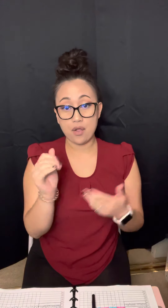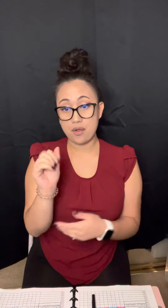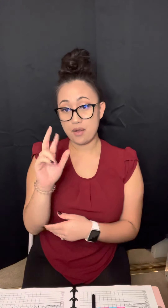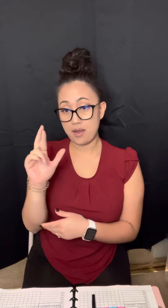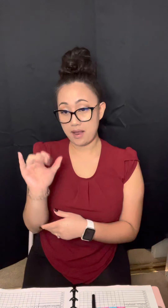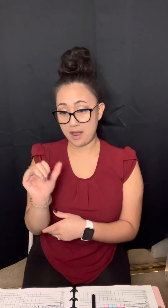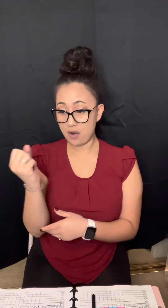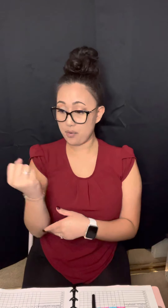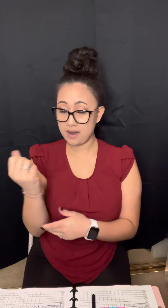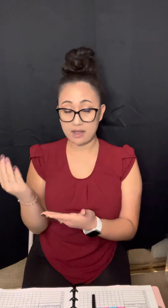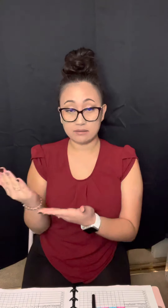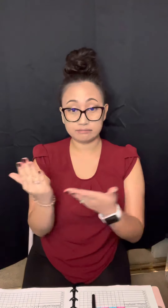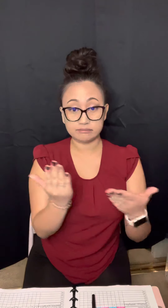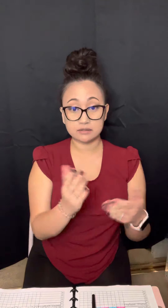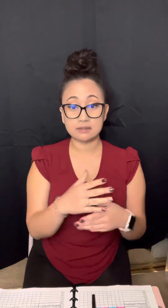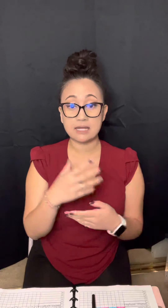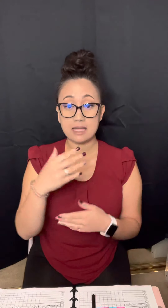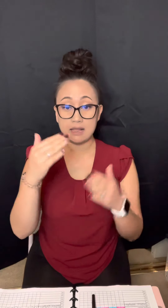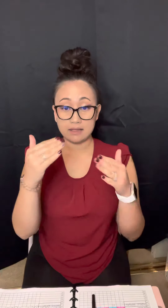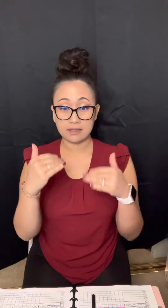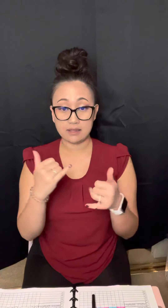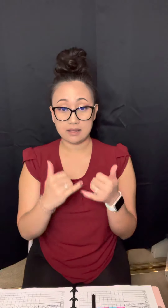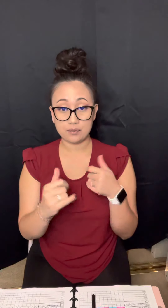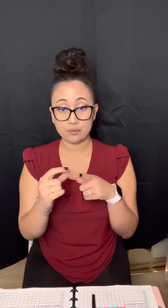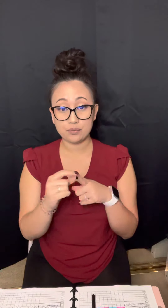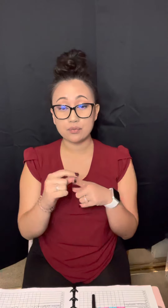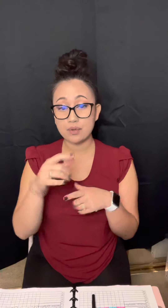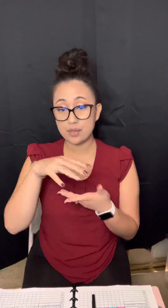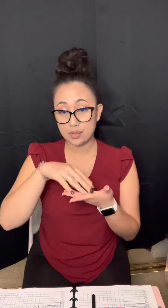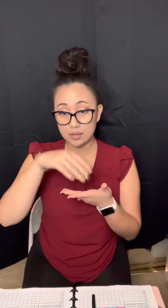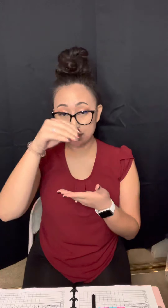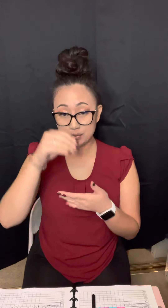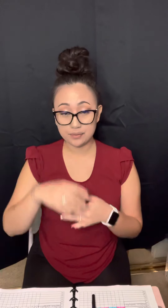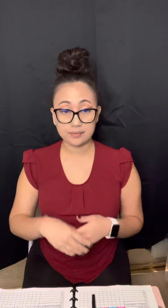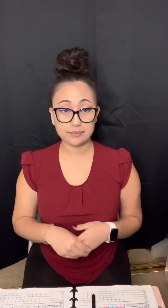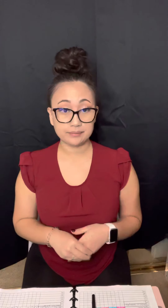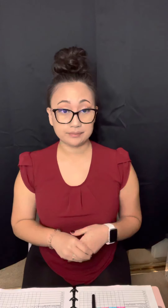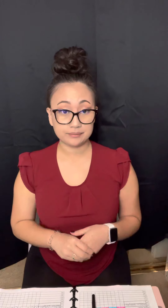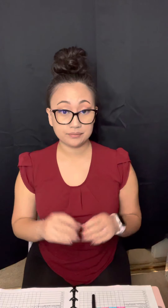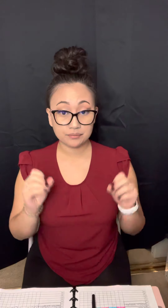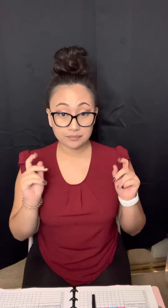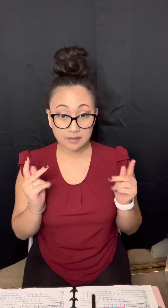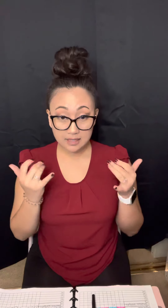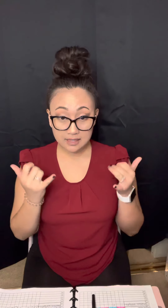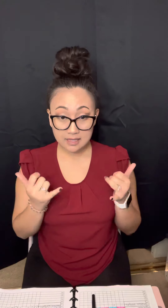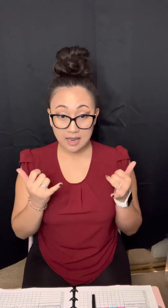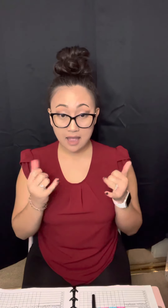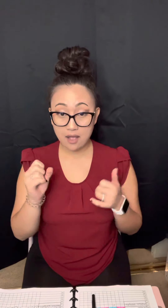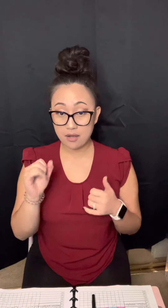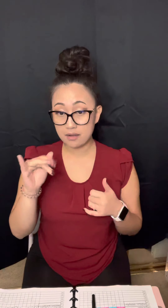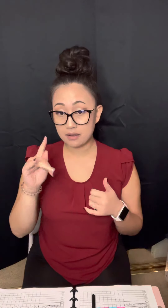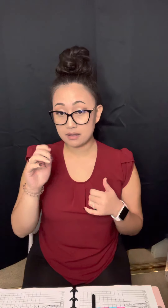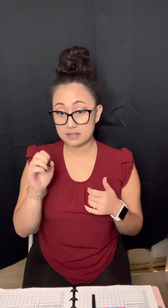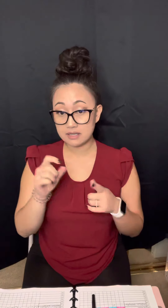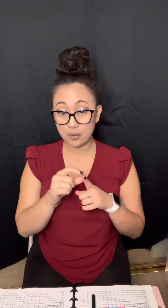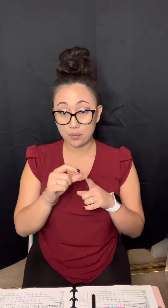And learn. Learn. Okay? All right. Put your sight words to the side. Your job is to cut them